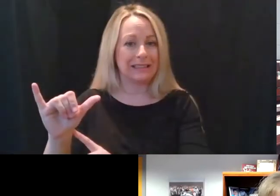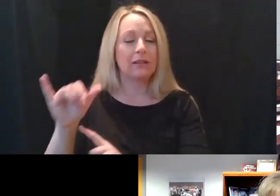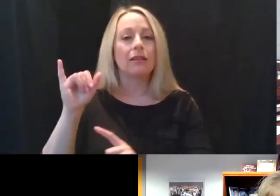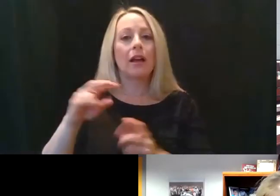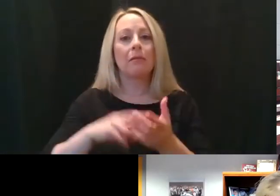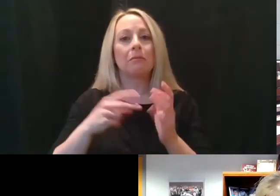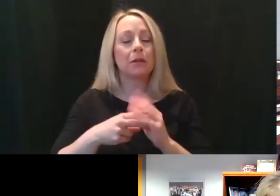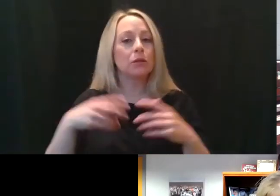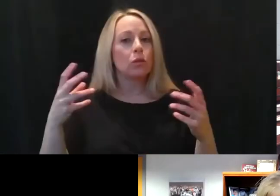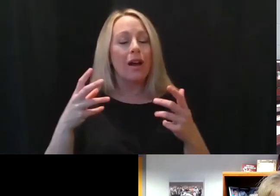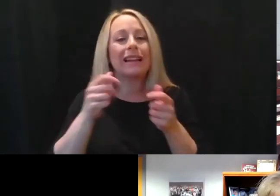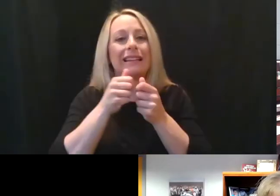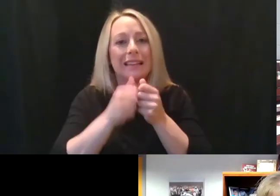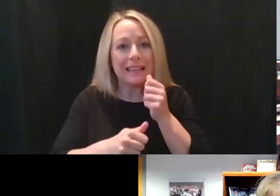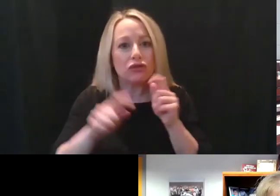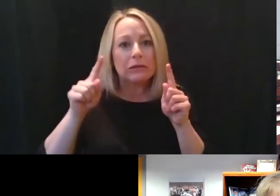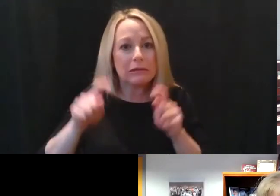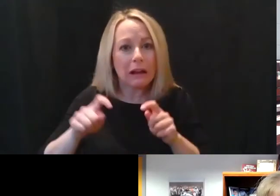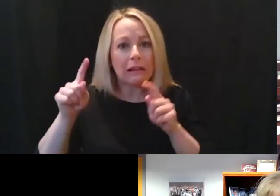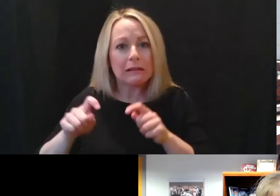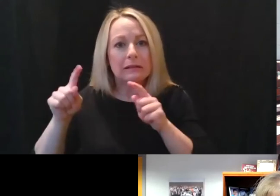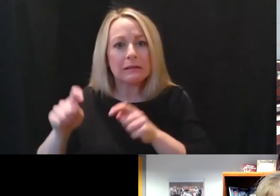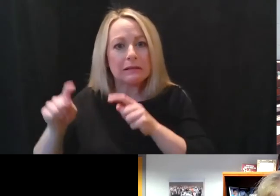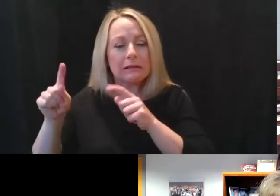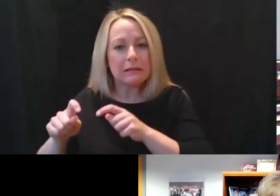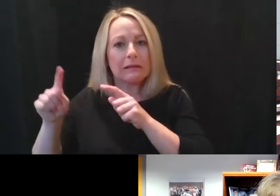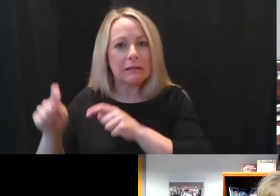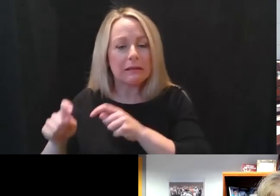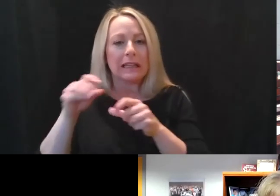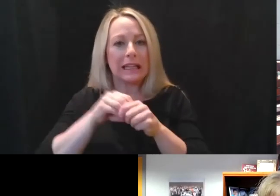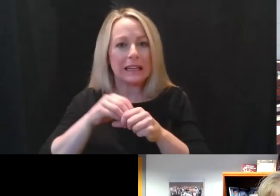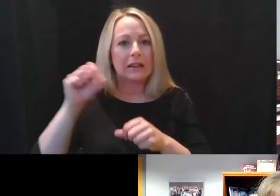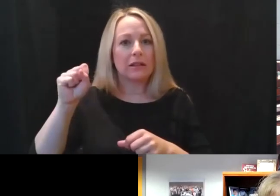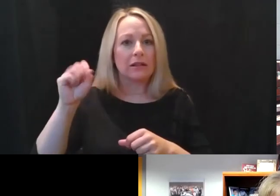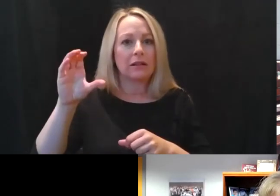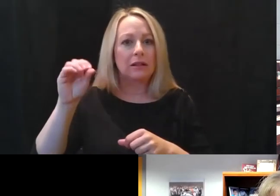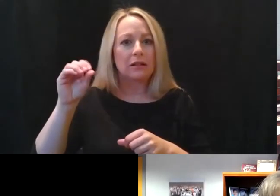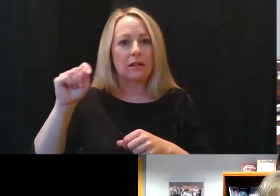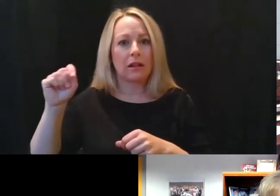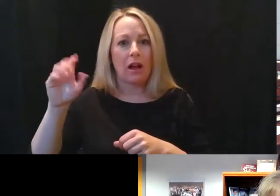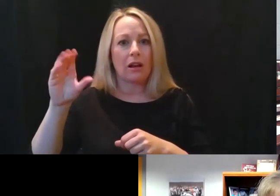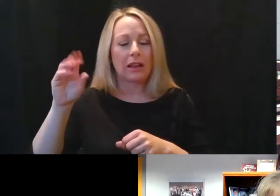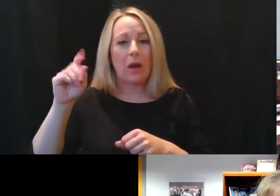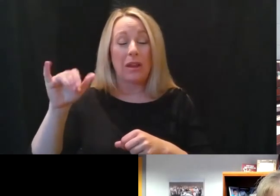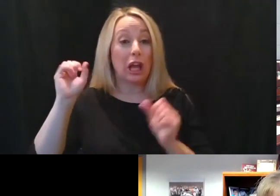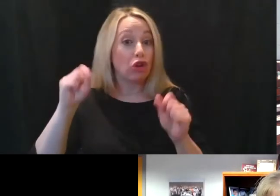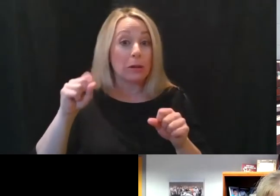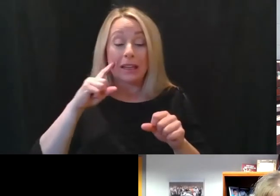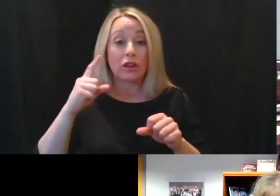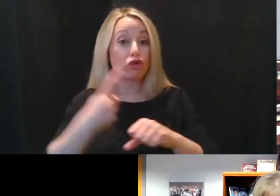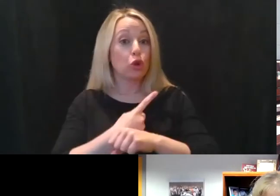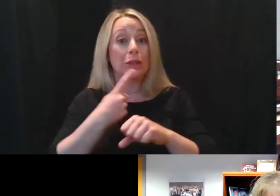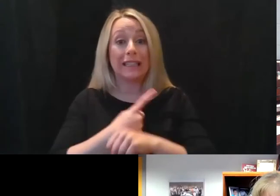account every test that's being done in Scott County, whether that's routine screening that perhaps